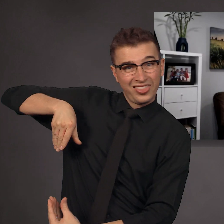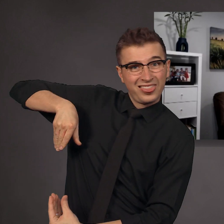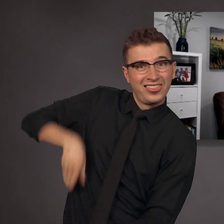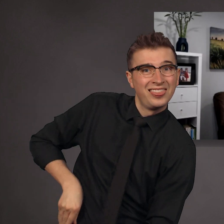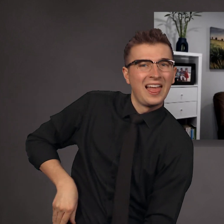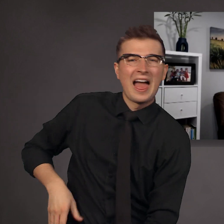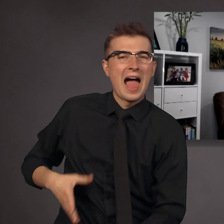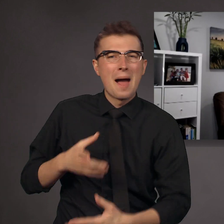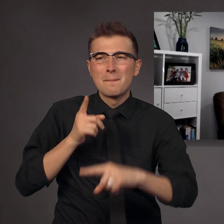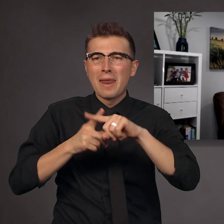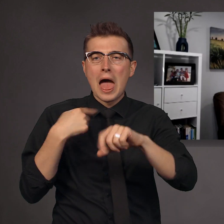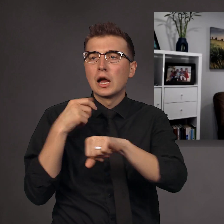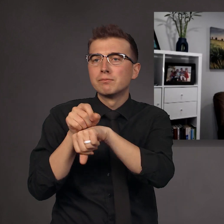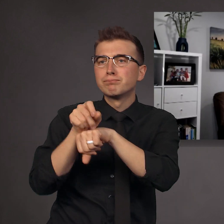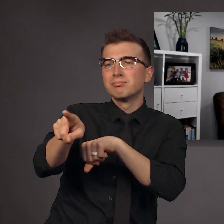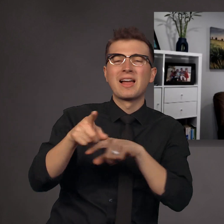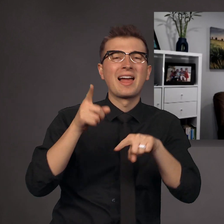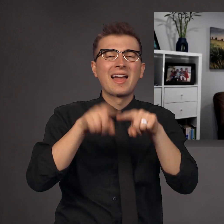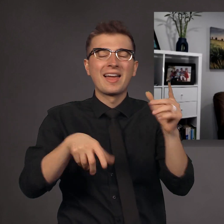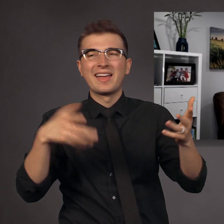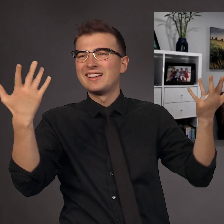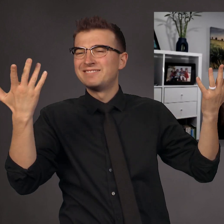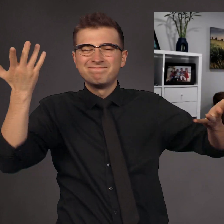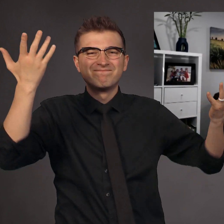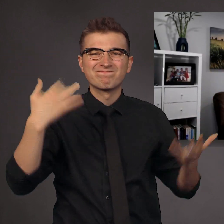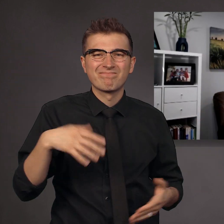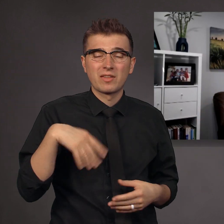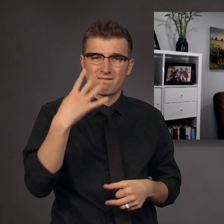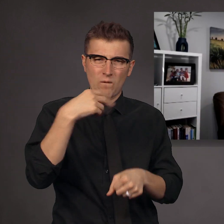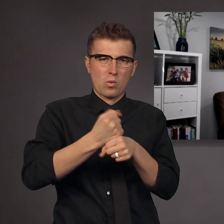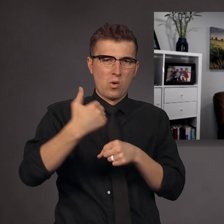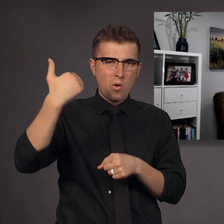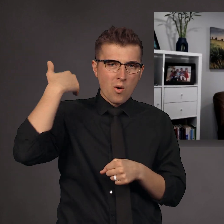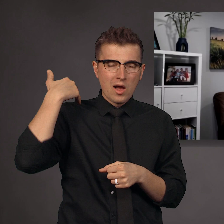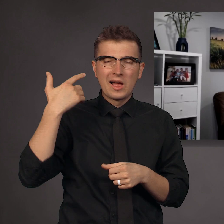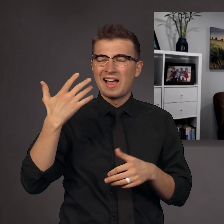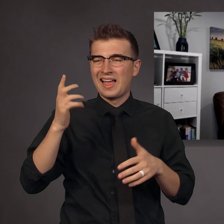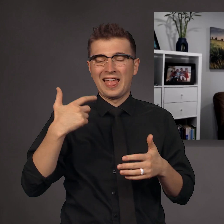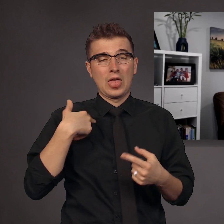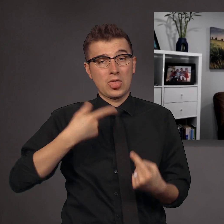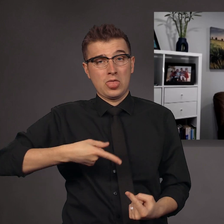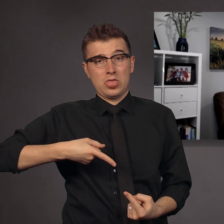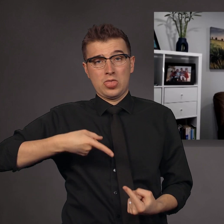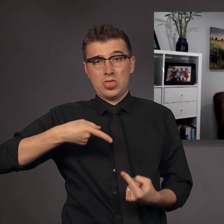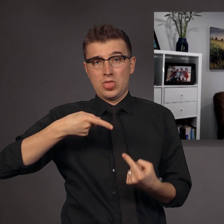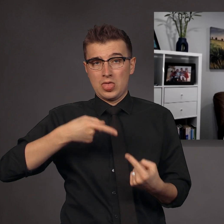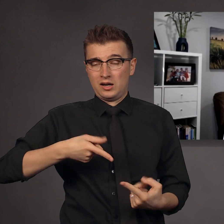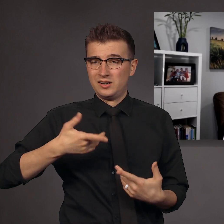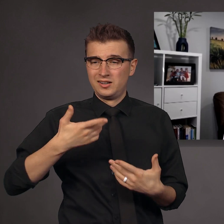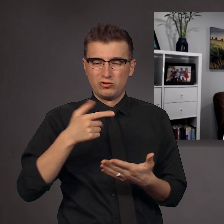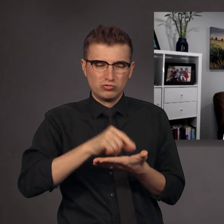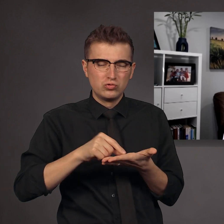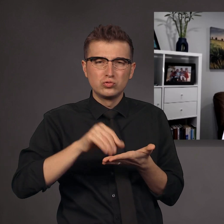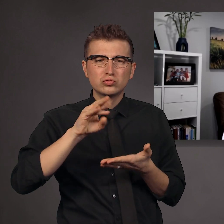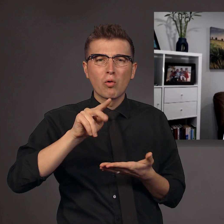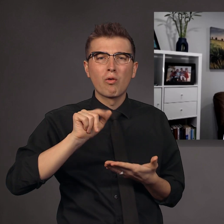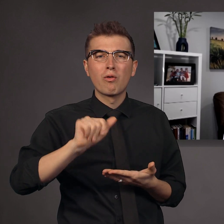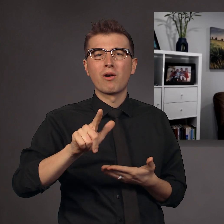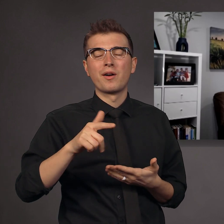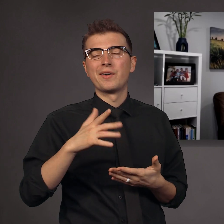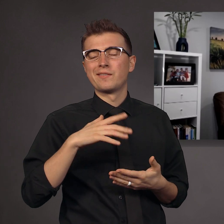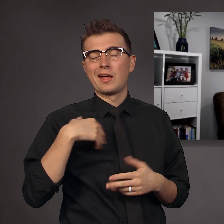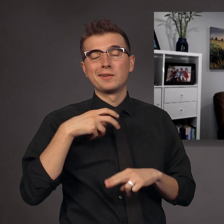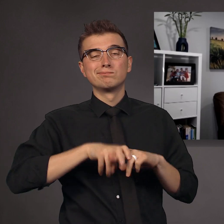shareable. Till about 4 years ago, I had been trying to do a journal. And I was sitting in a doctor's office and I